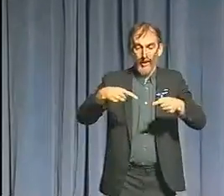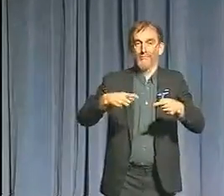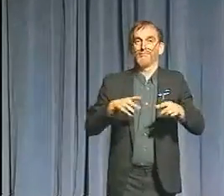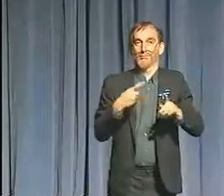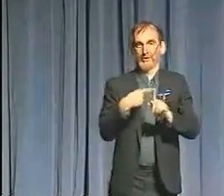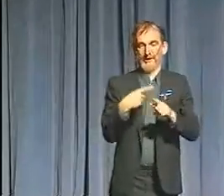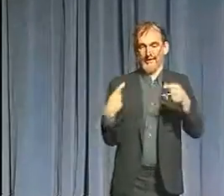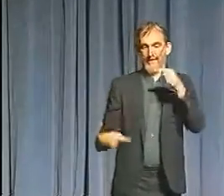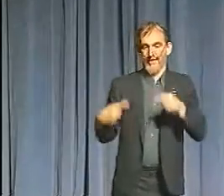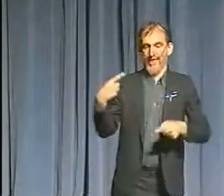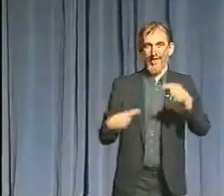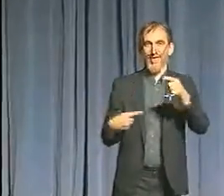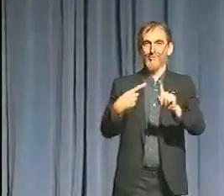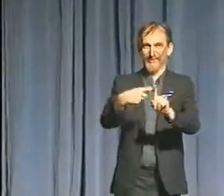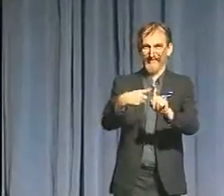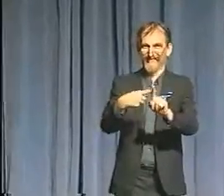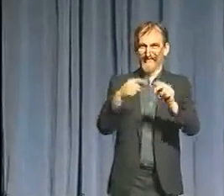by gift. It will.